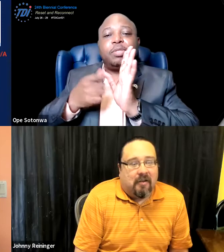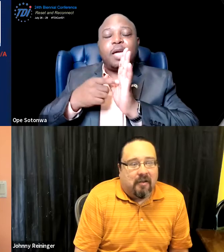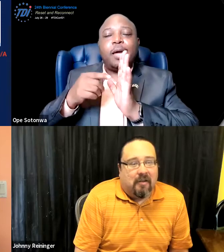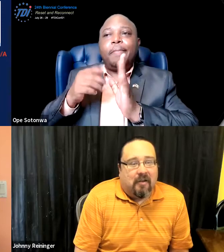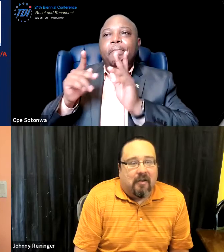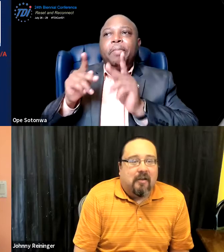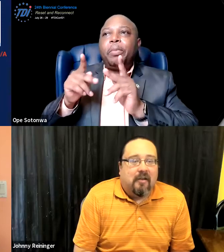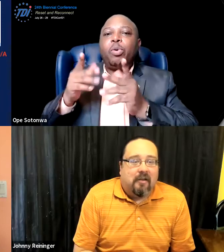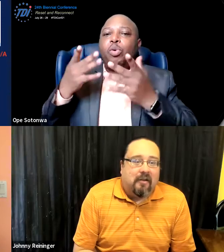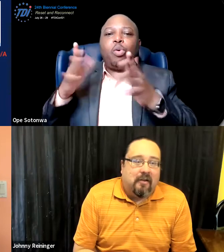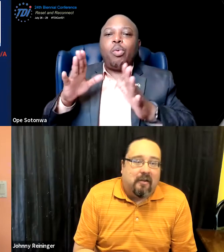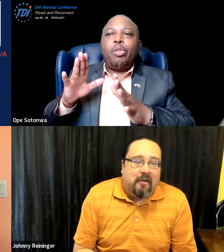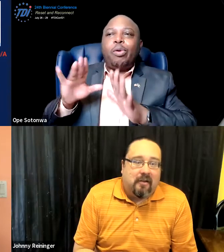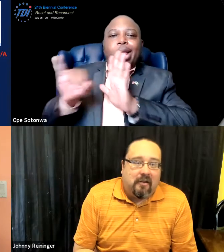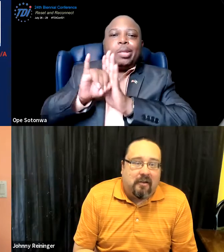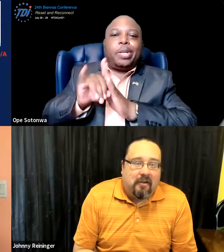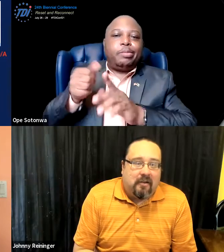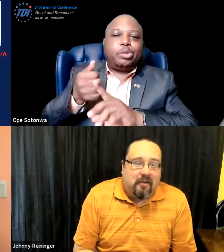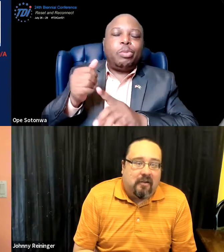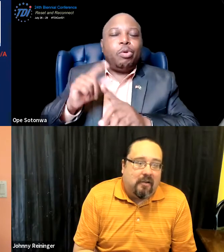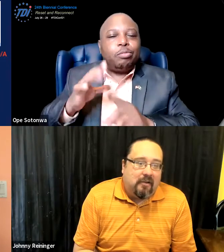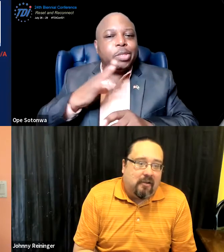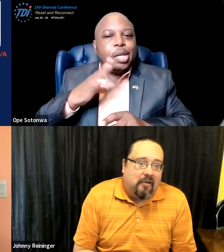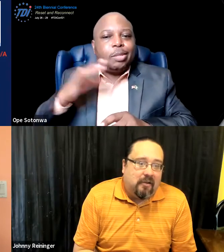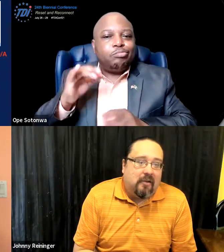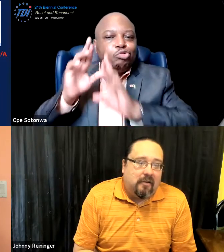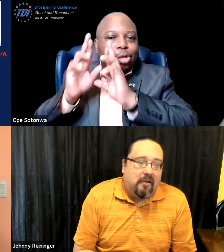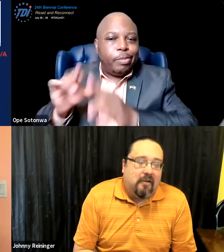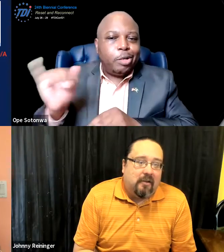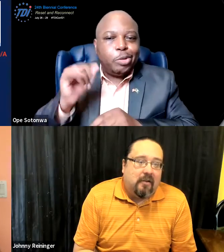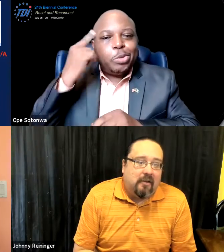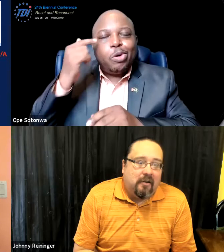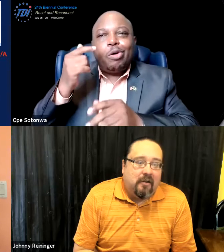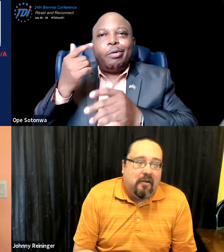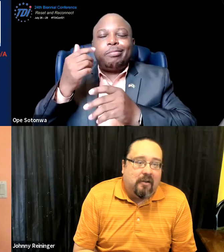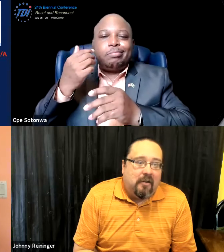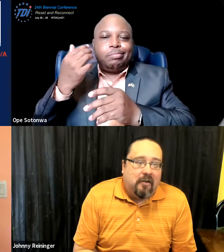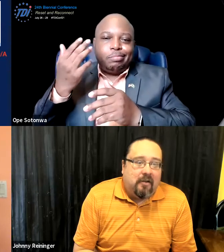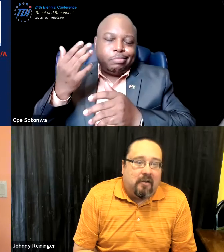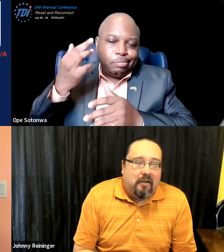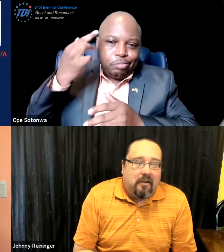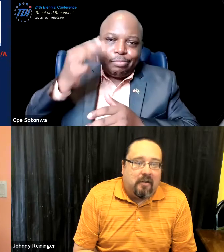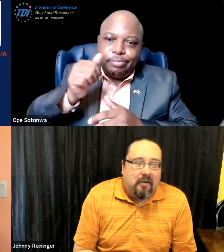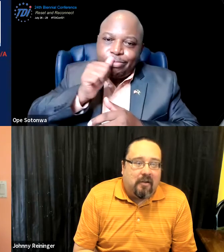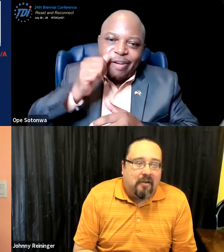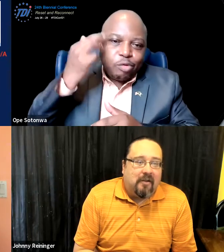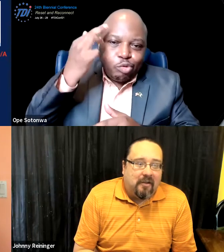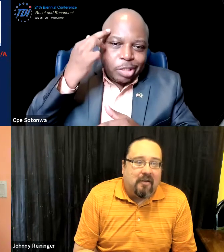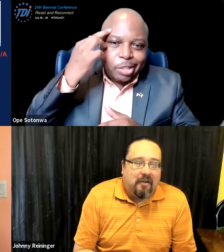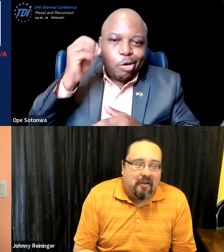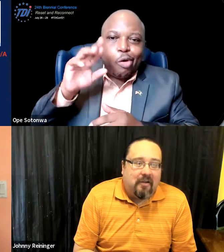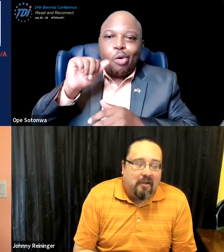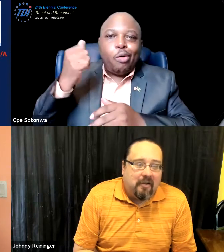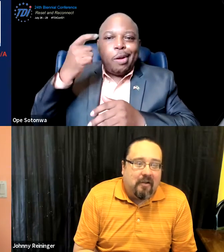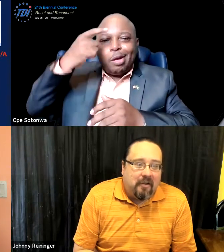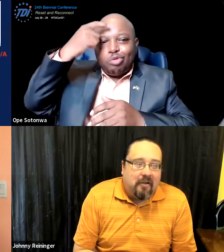What do you want to be called? And sometimes people don't want to be identified in that way, and that's okay. They